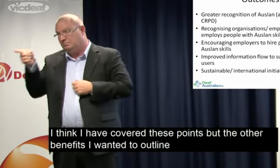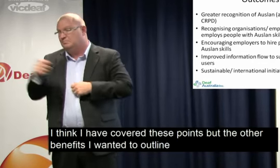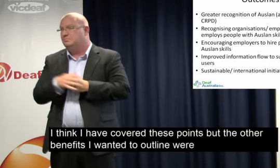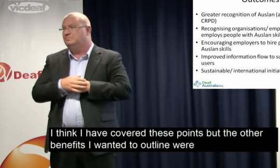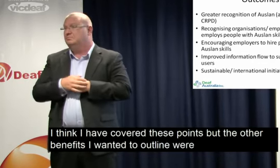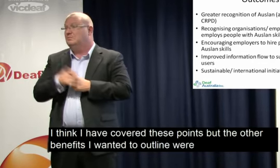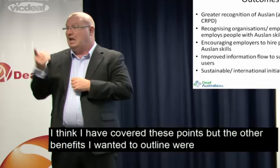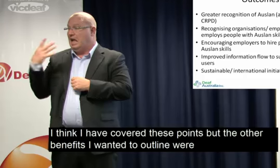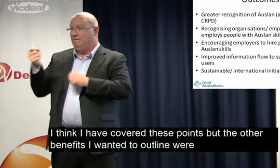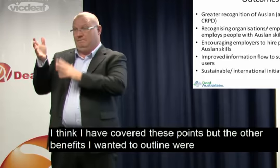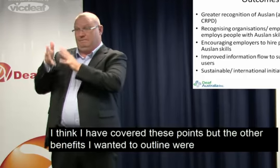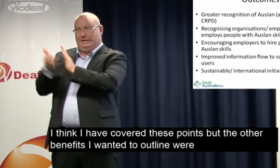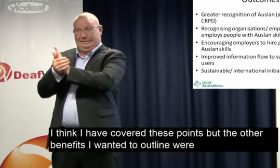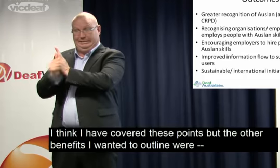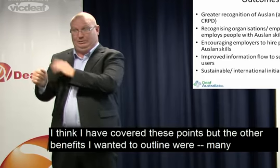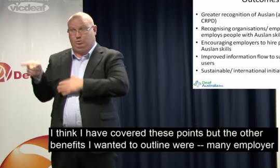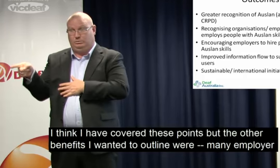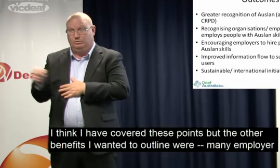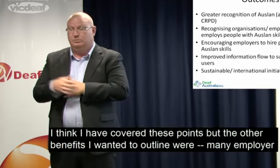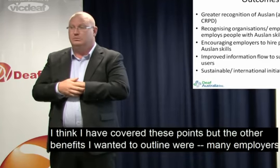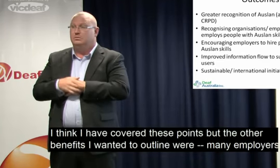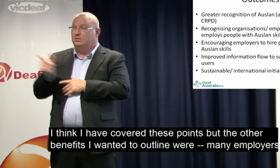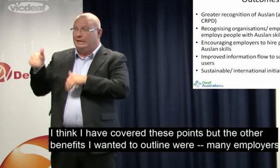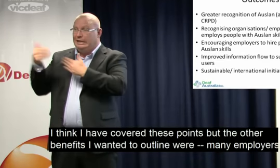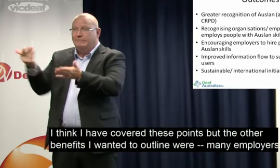example, who employ nurses who might have signing skills.